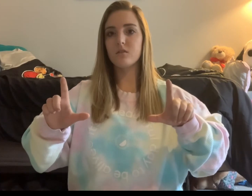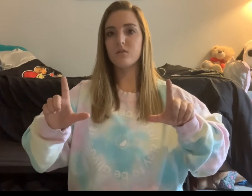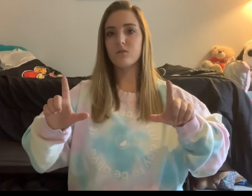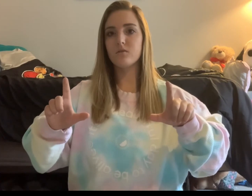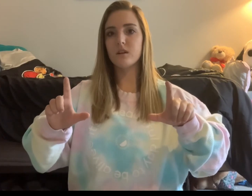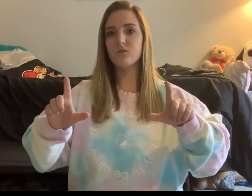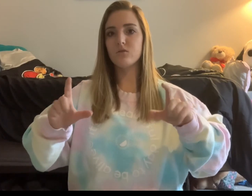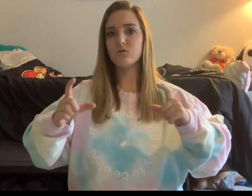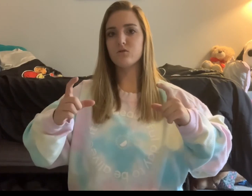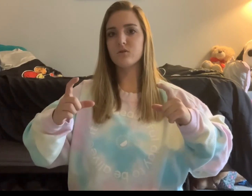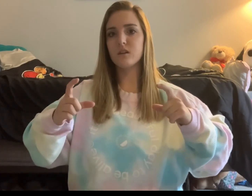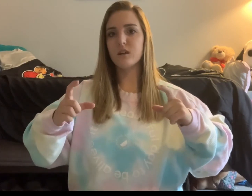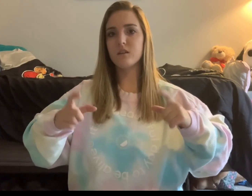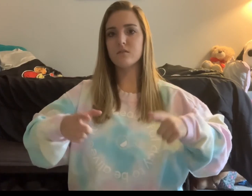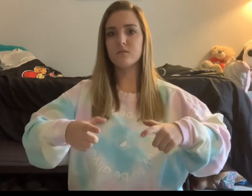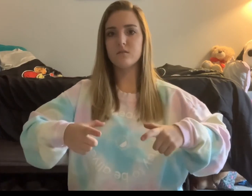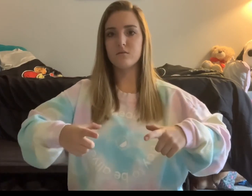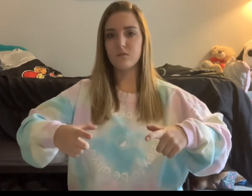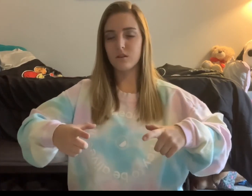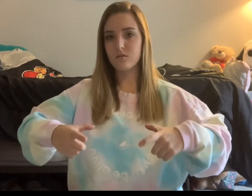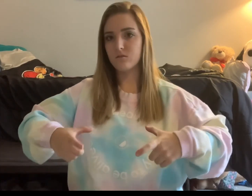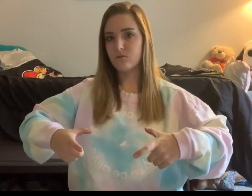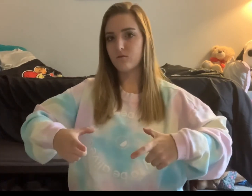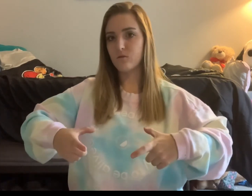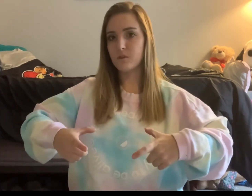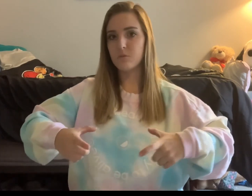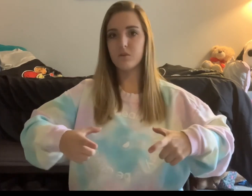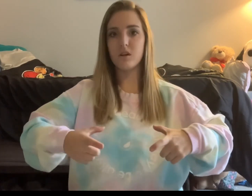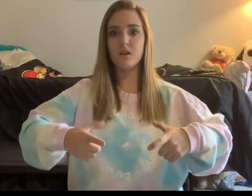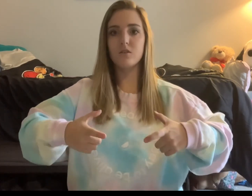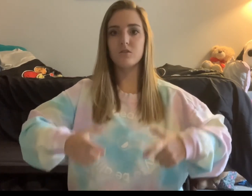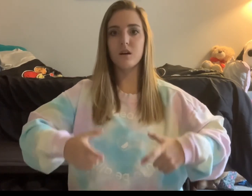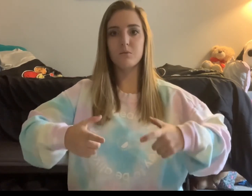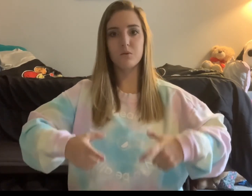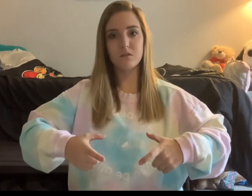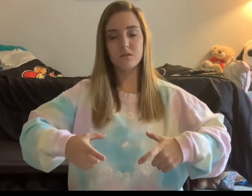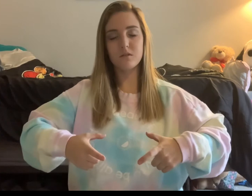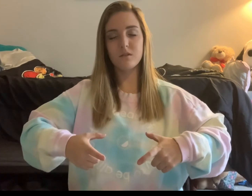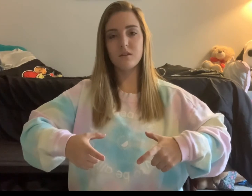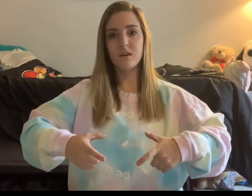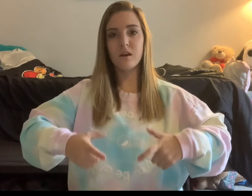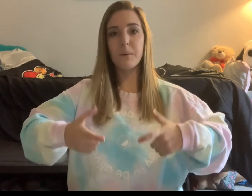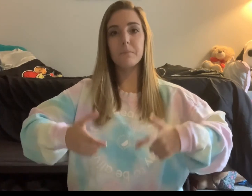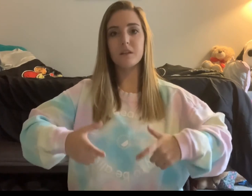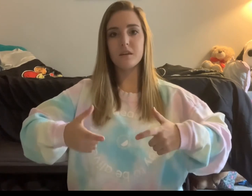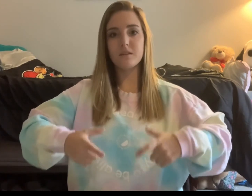curved L's, I guess, like forming the plate, and you just tap twice. Plate.